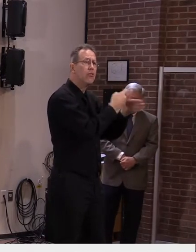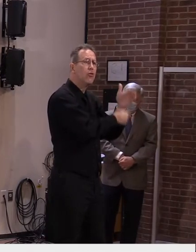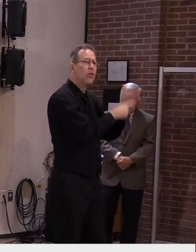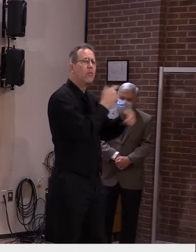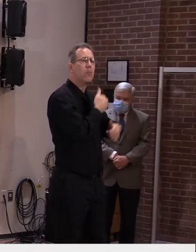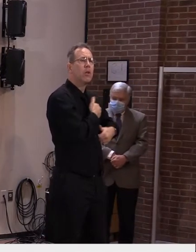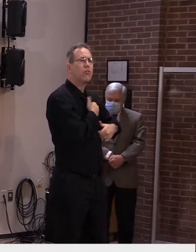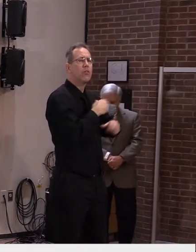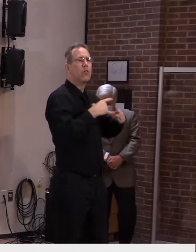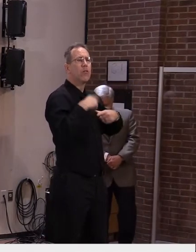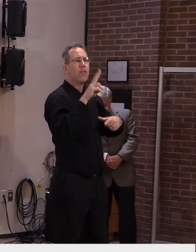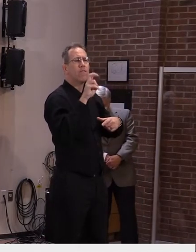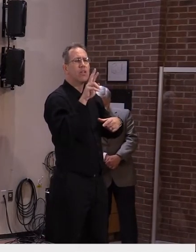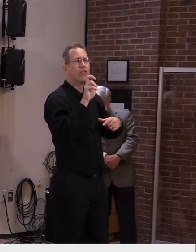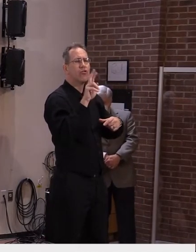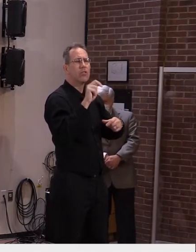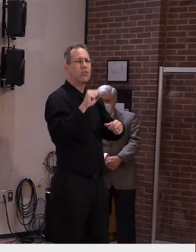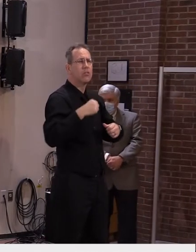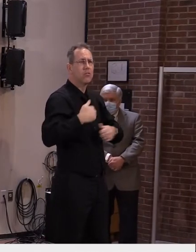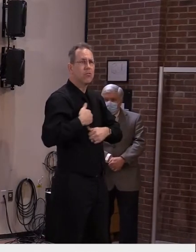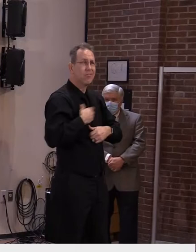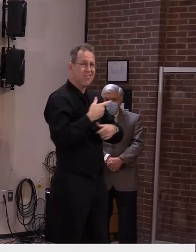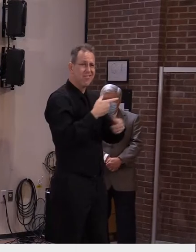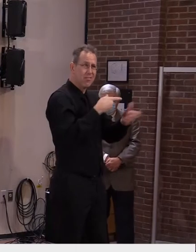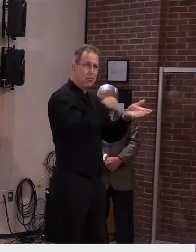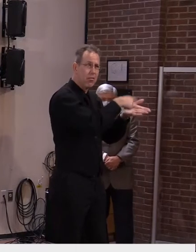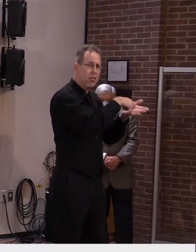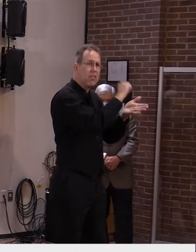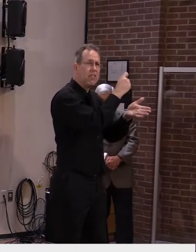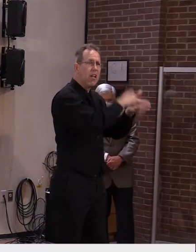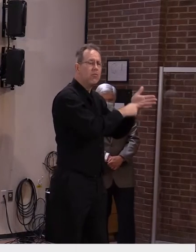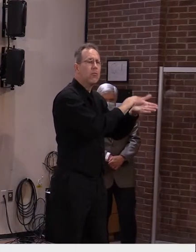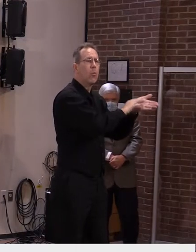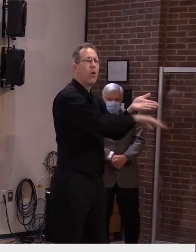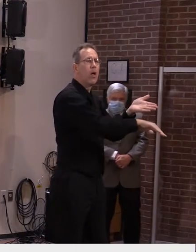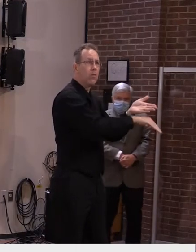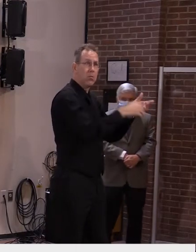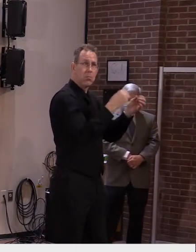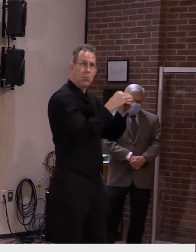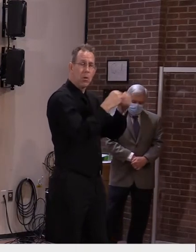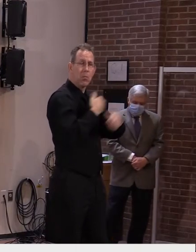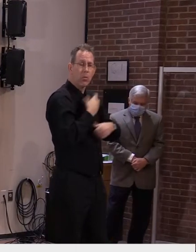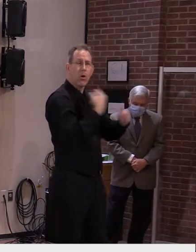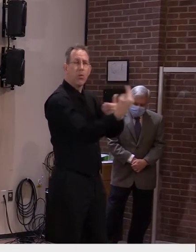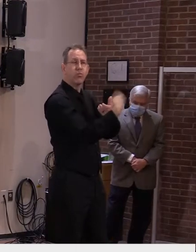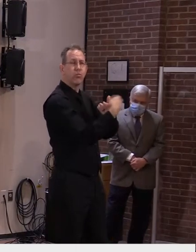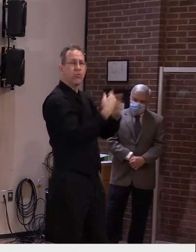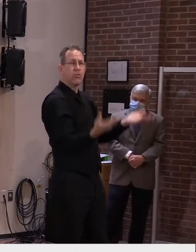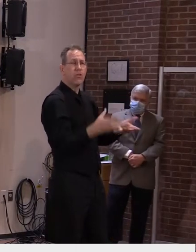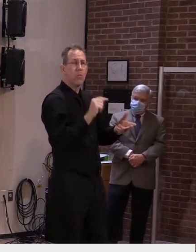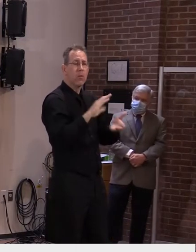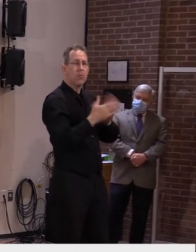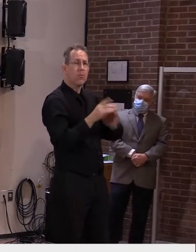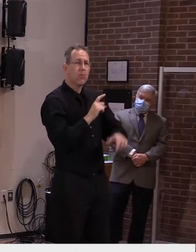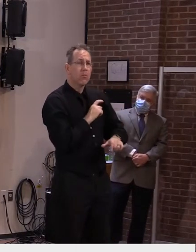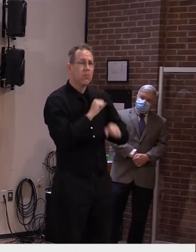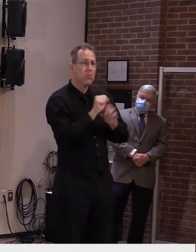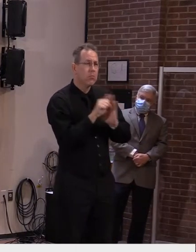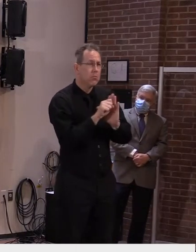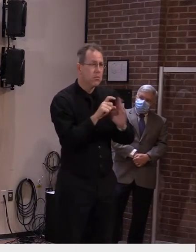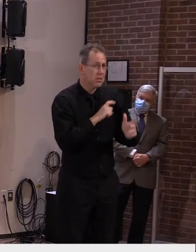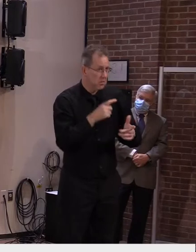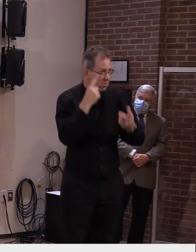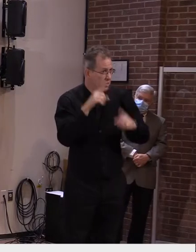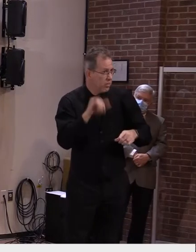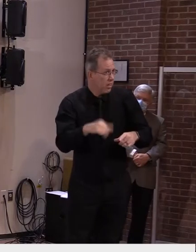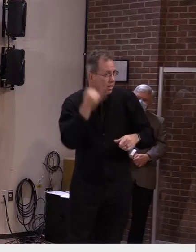something that I've been promoting for the last 5 years, and I think it is a barrier. We're one of less than 10 states that still